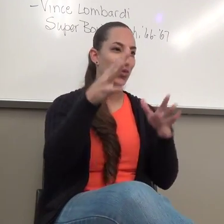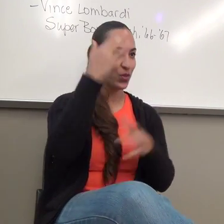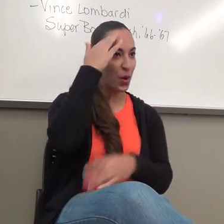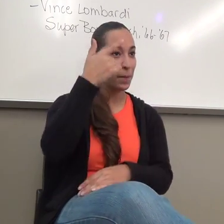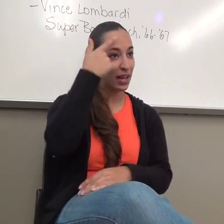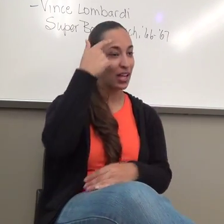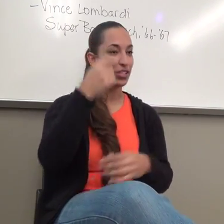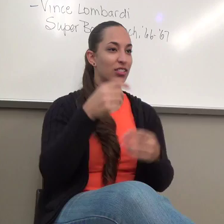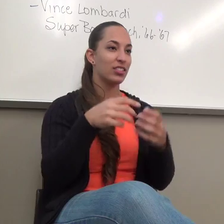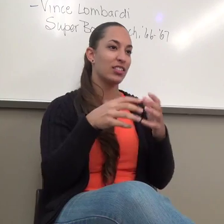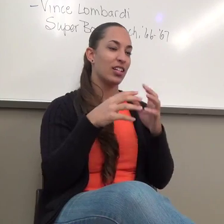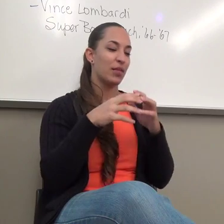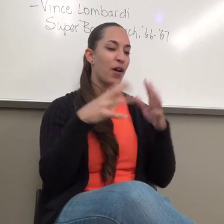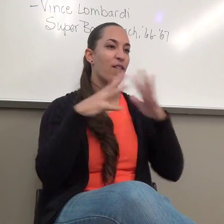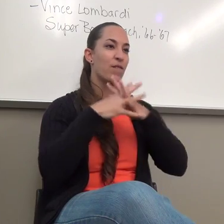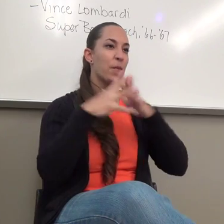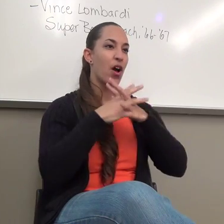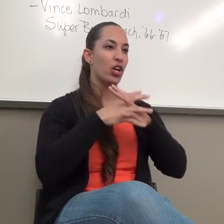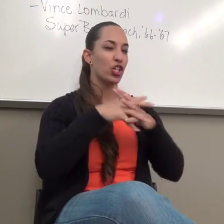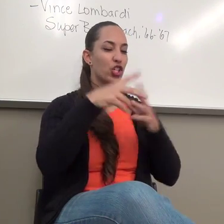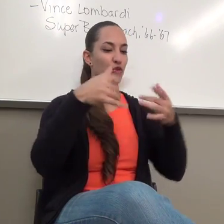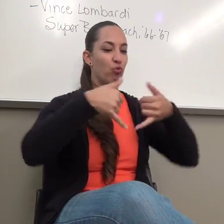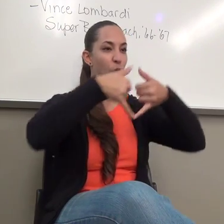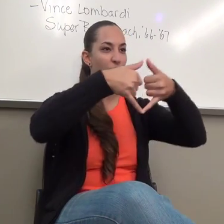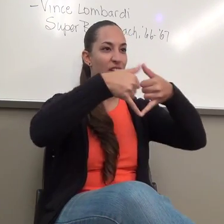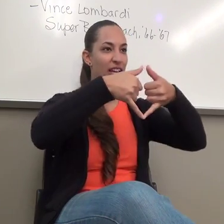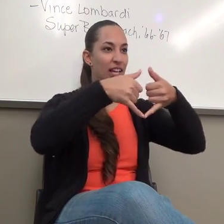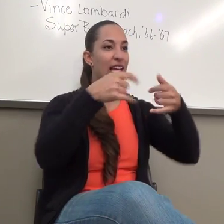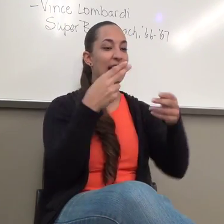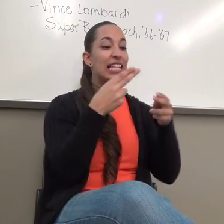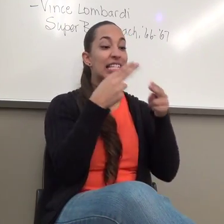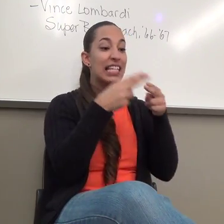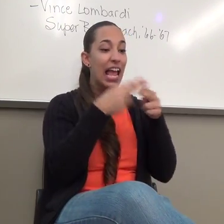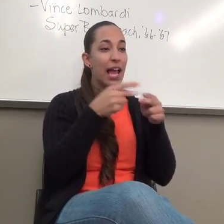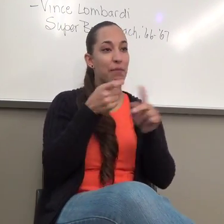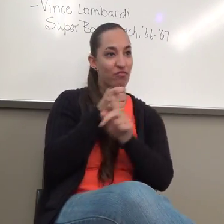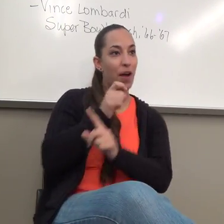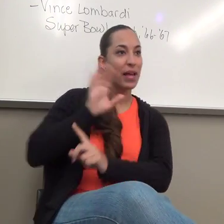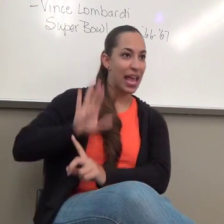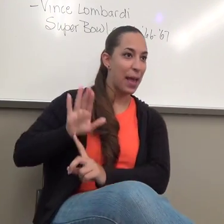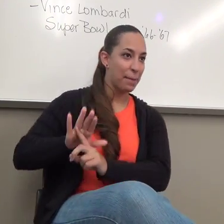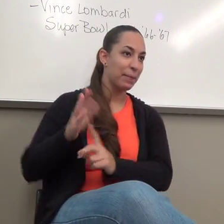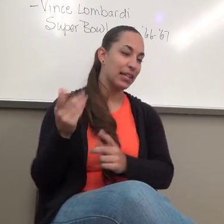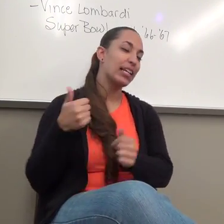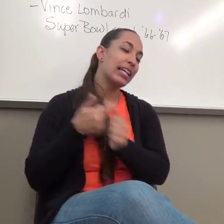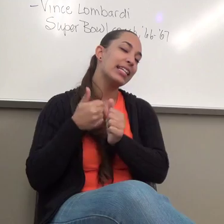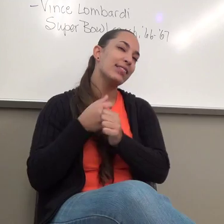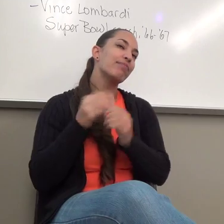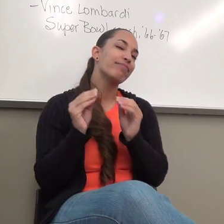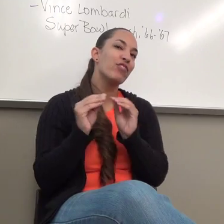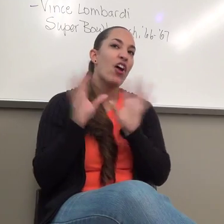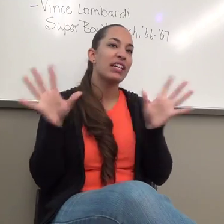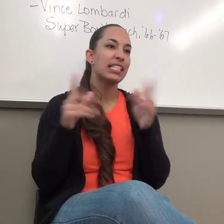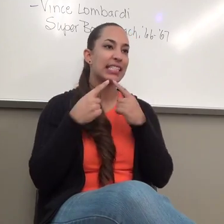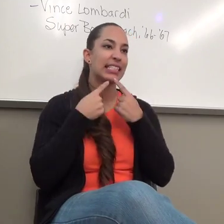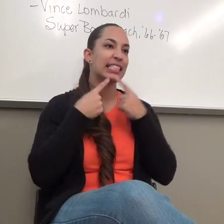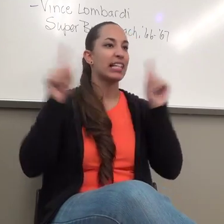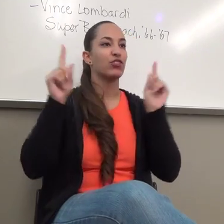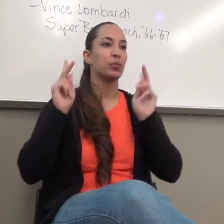is still named for him, right? Okay? Obviously, he is a successful person. He's no